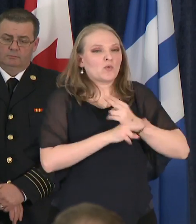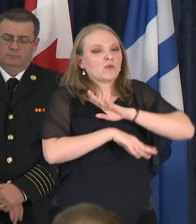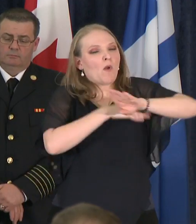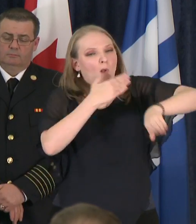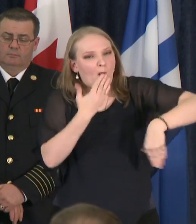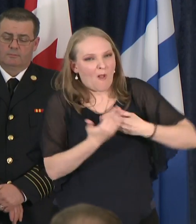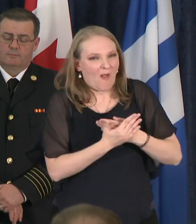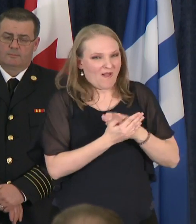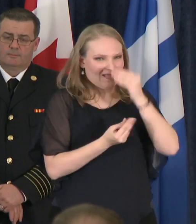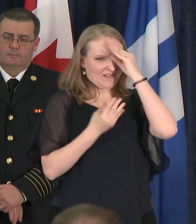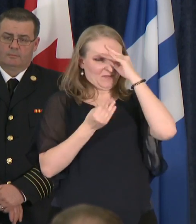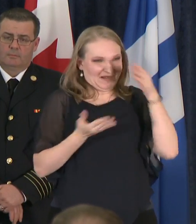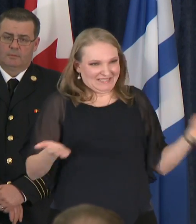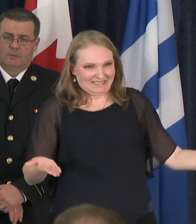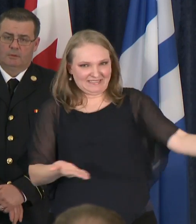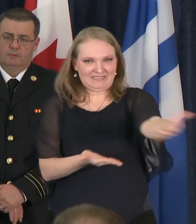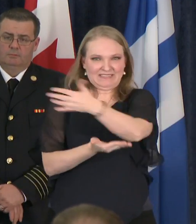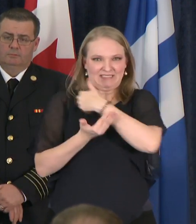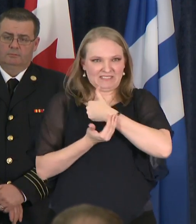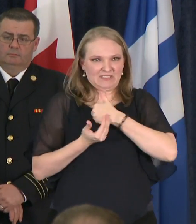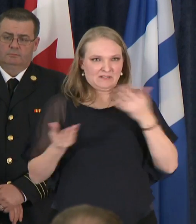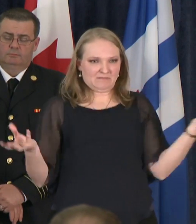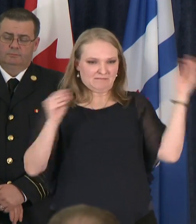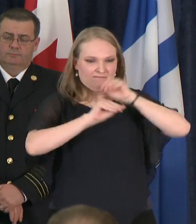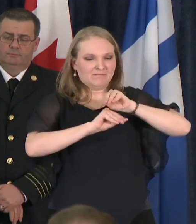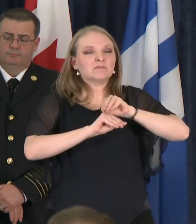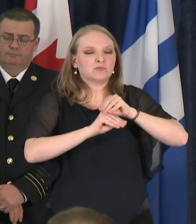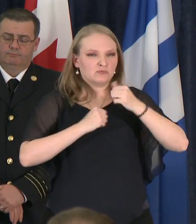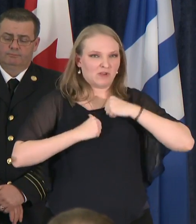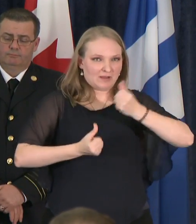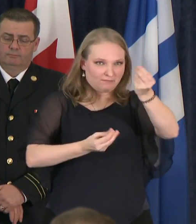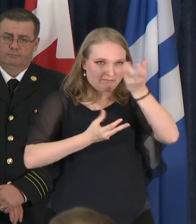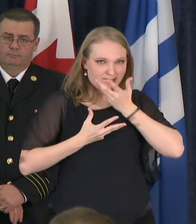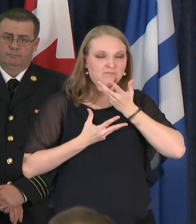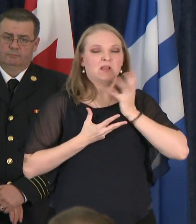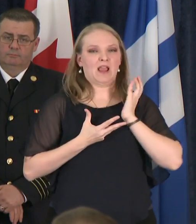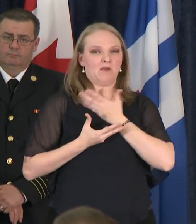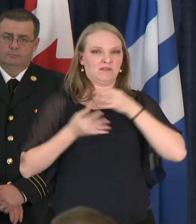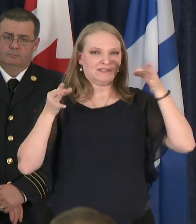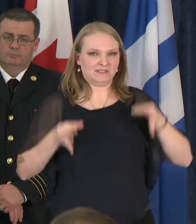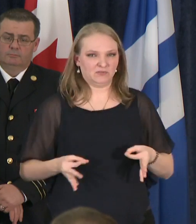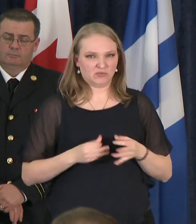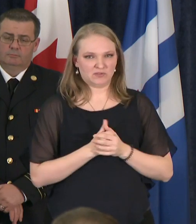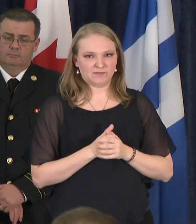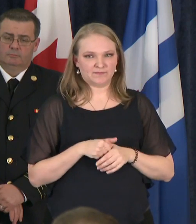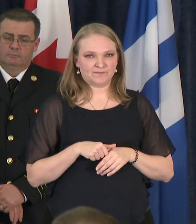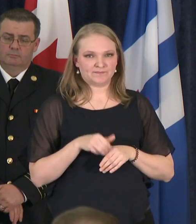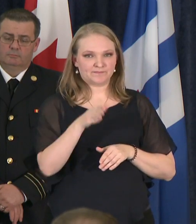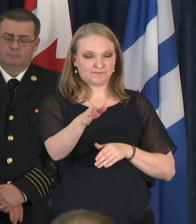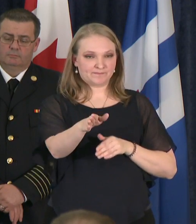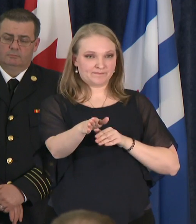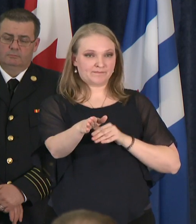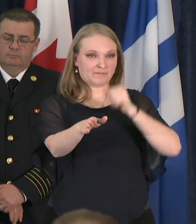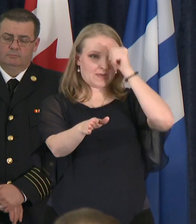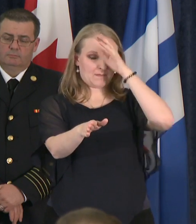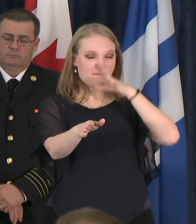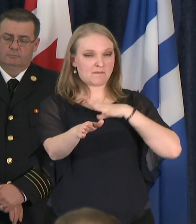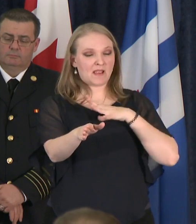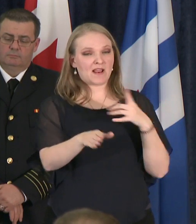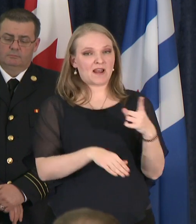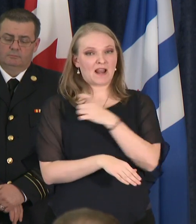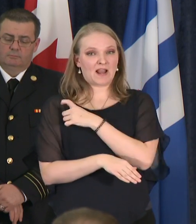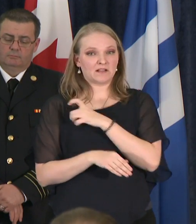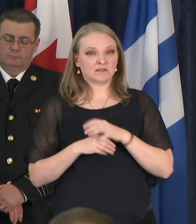different points of information that we can to inform our decisions. At this point, are any of the COVID-19 patients in Toronto in hospital, or are they